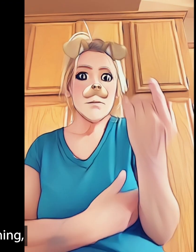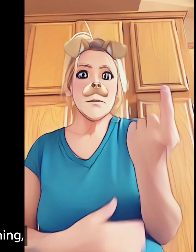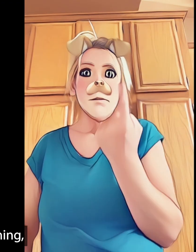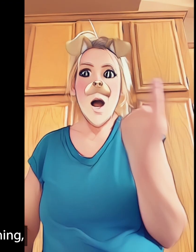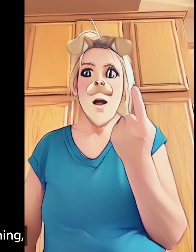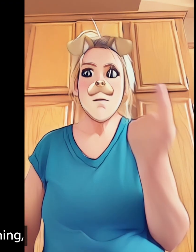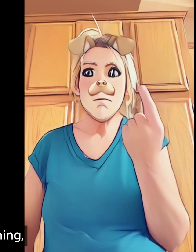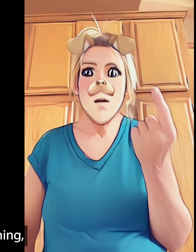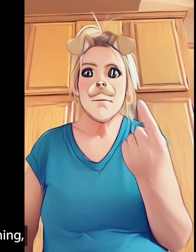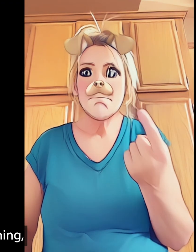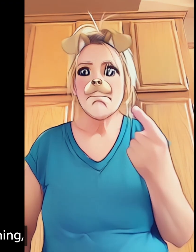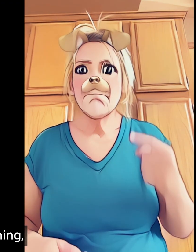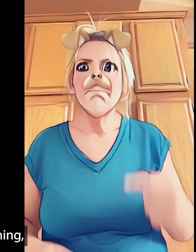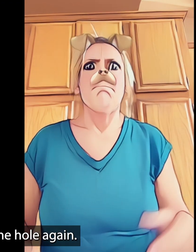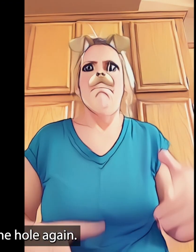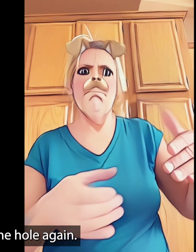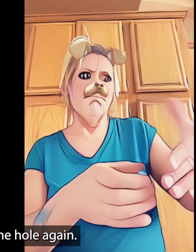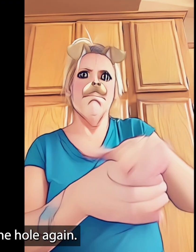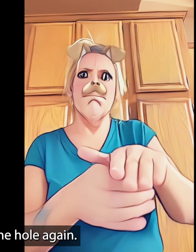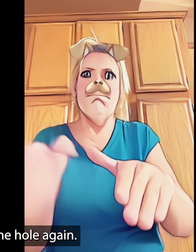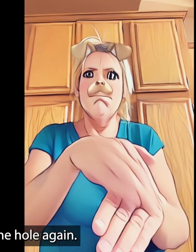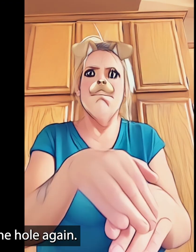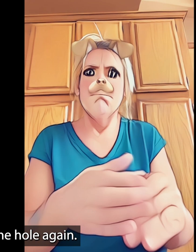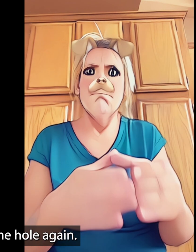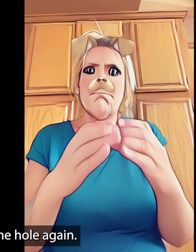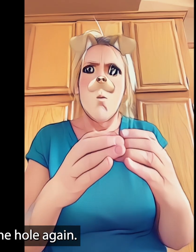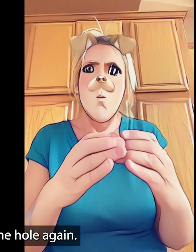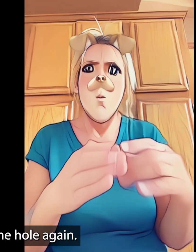The next morning, someone had